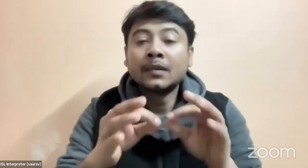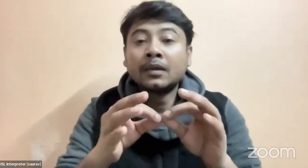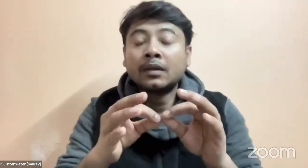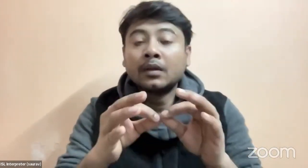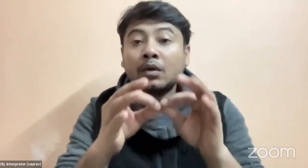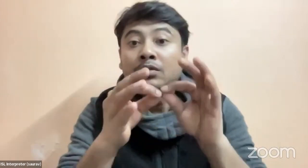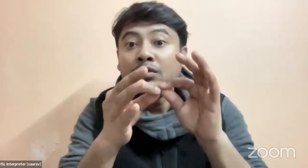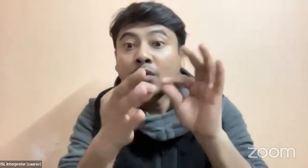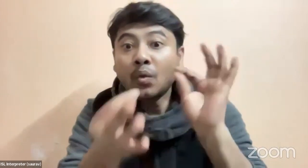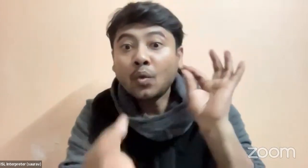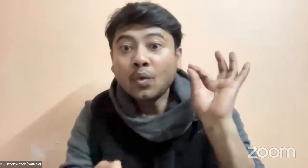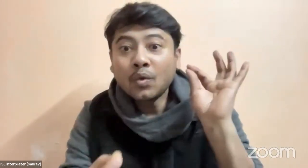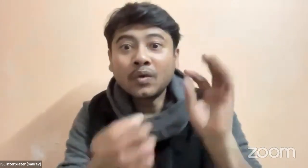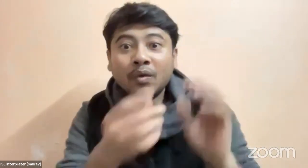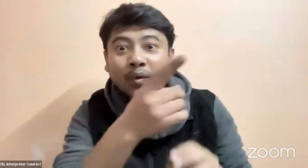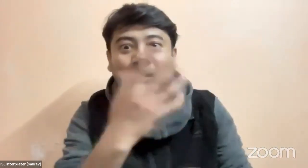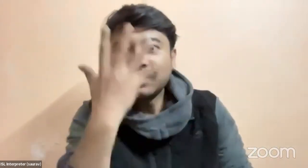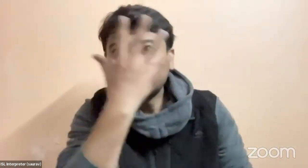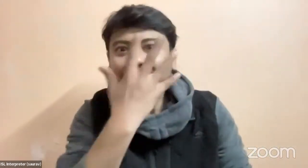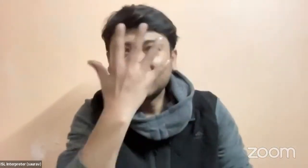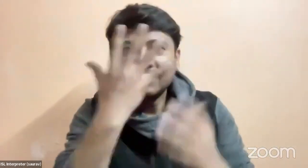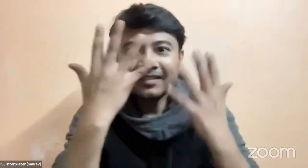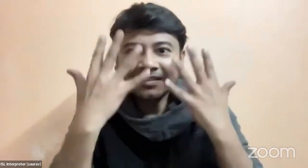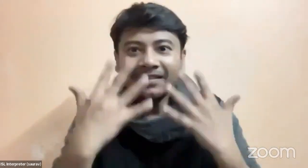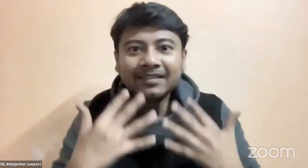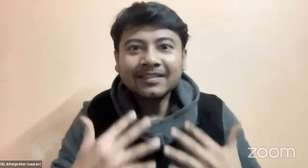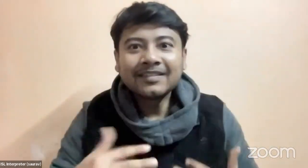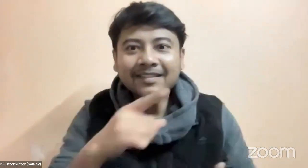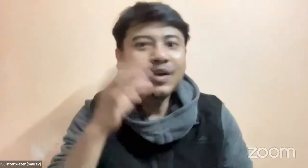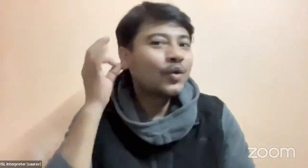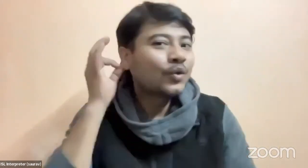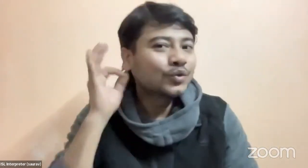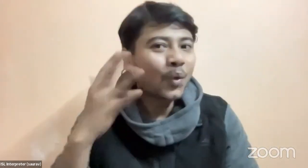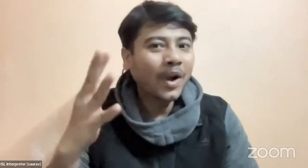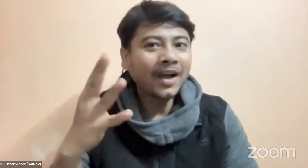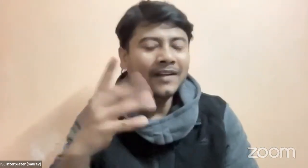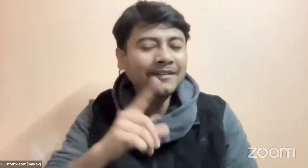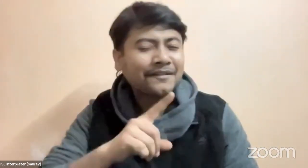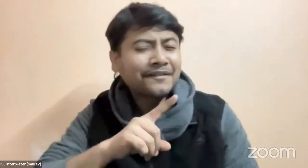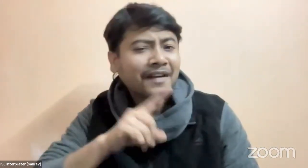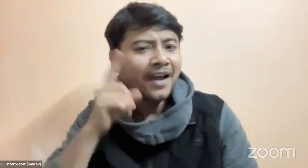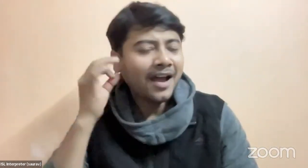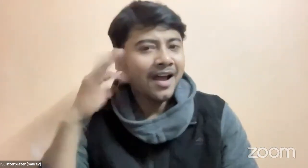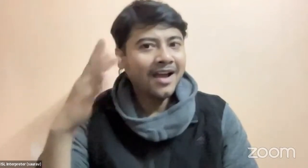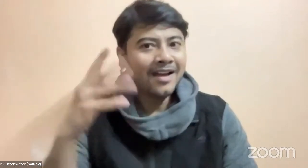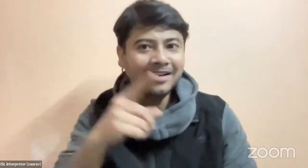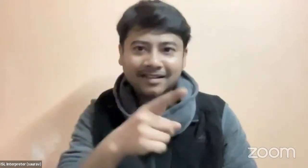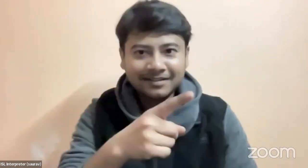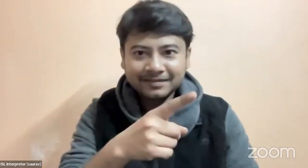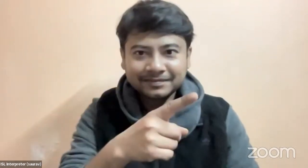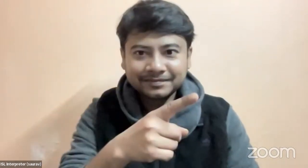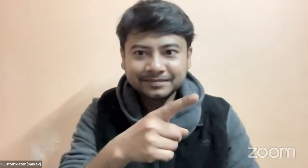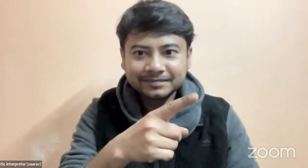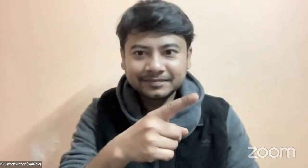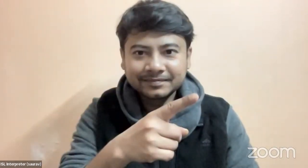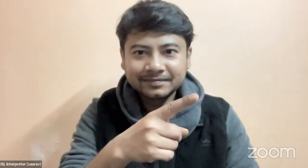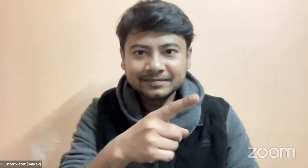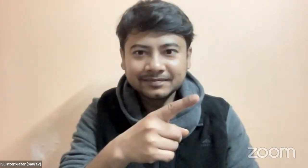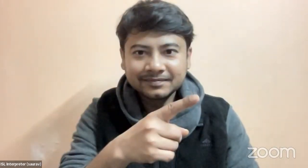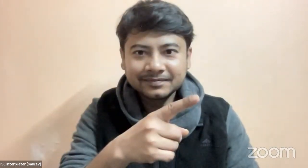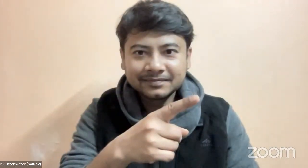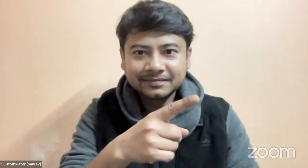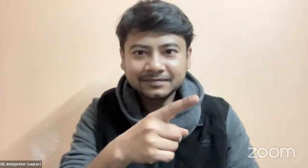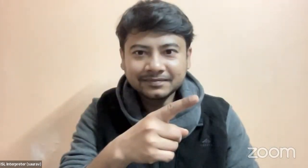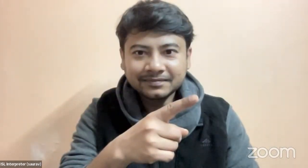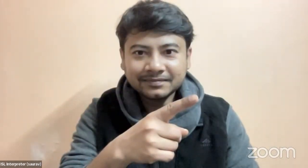So Srimati Radharani's body color is also golden. Yeah? And Krishna is coming in the same mood and